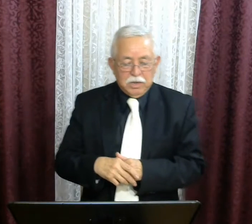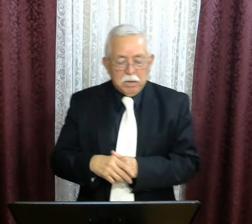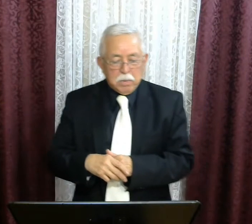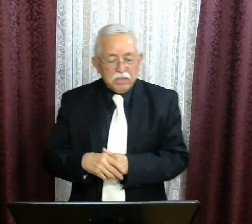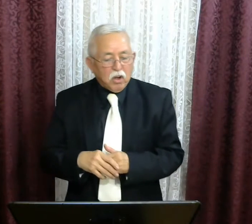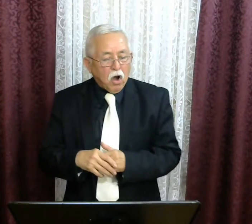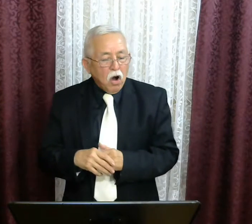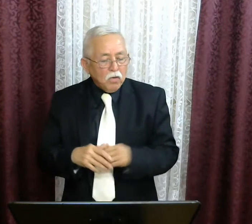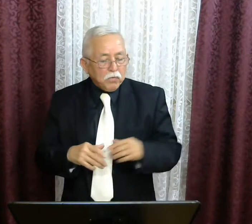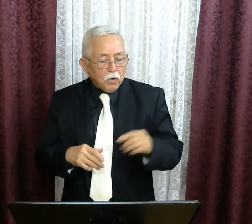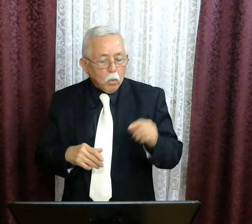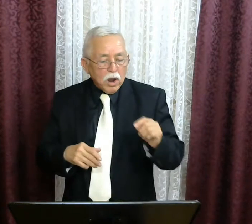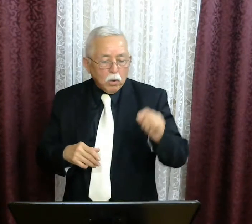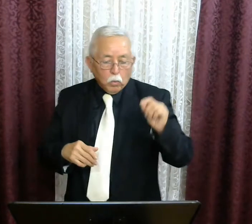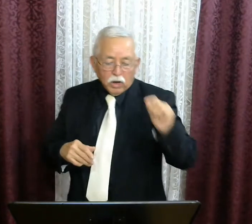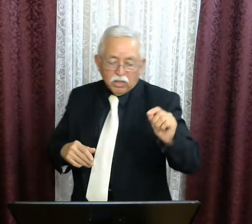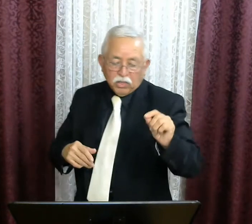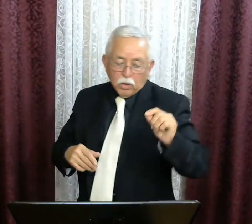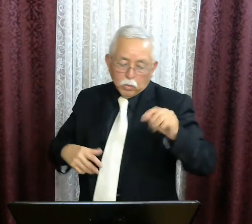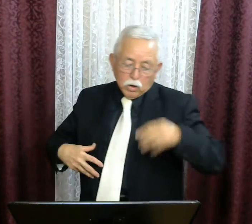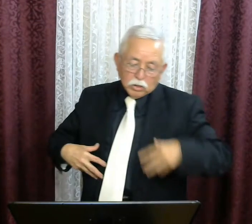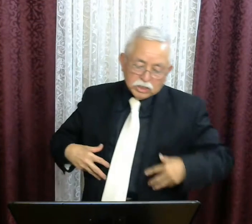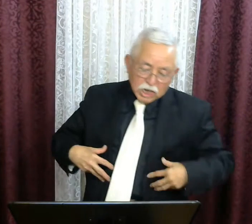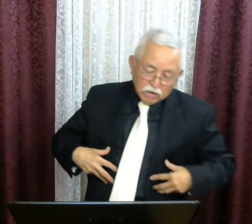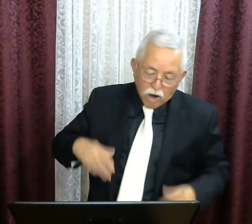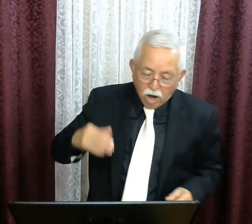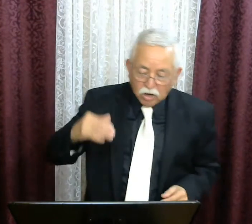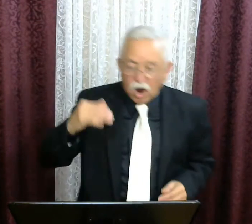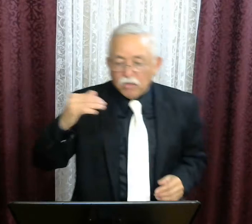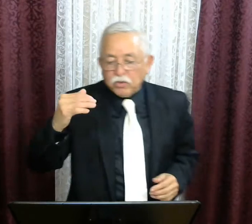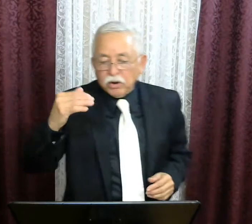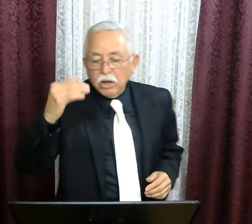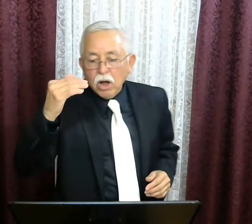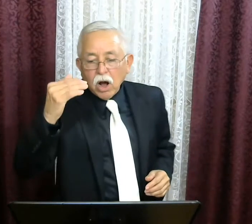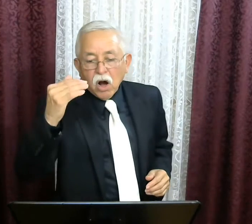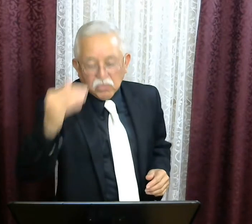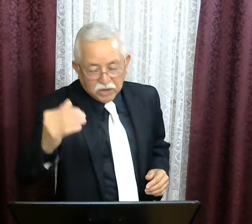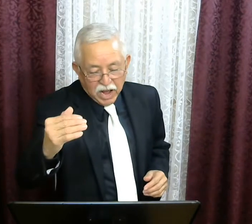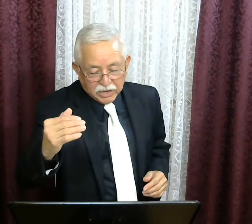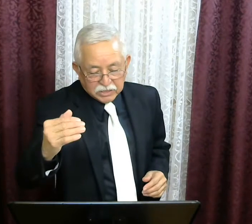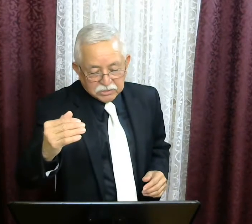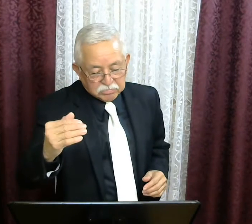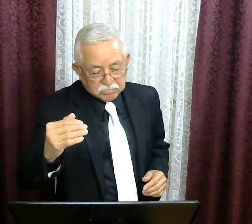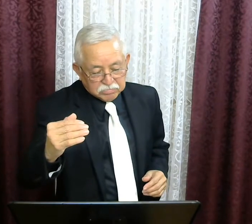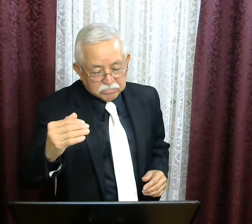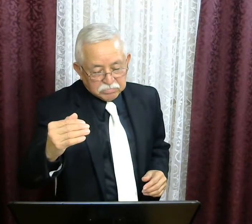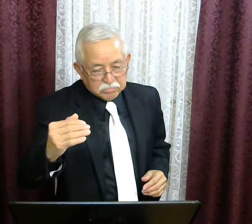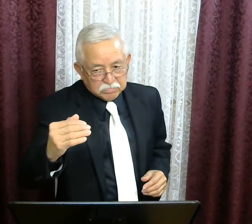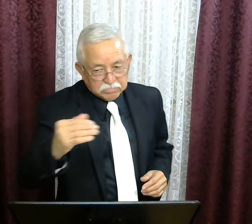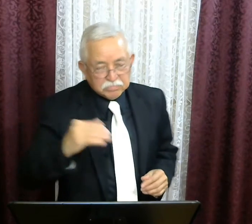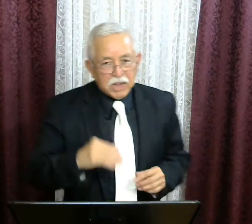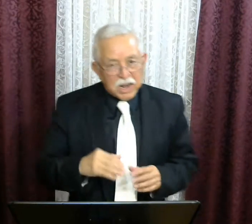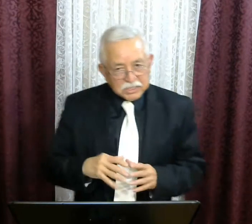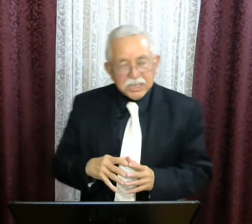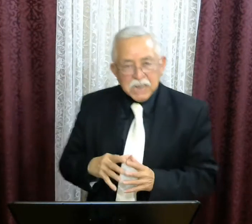By the comfort wherewith we ourselves are comfort of God. Let's think about